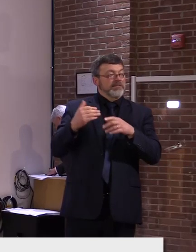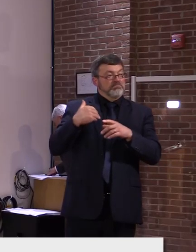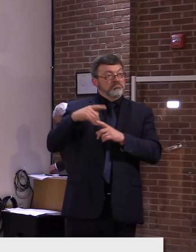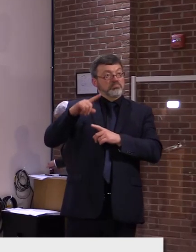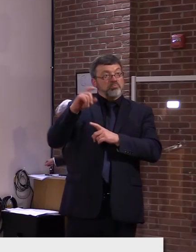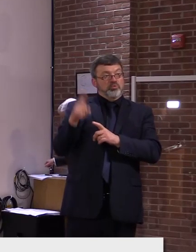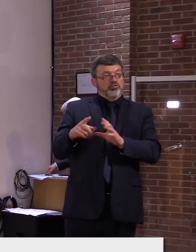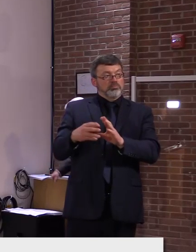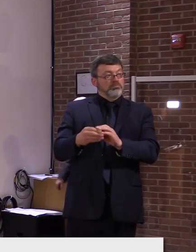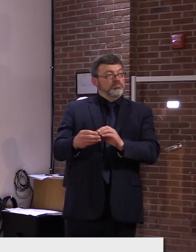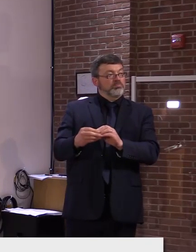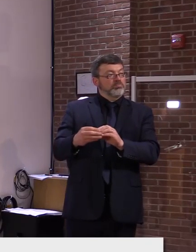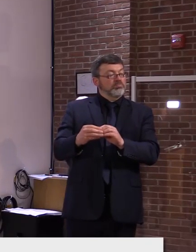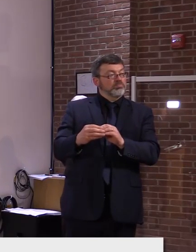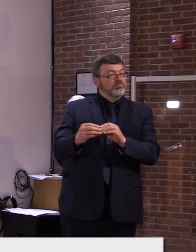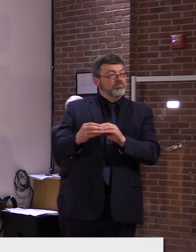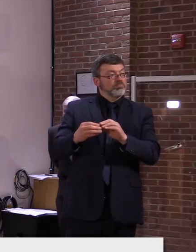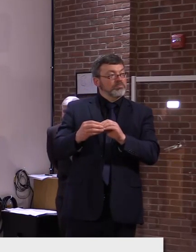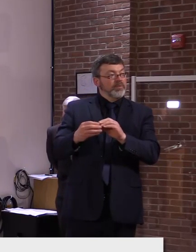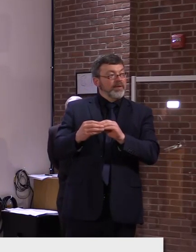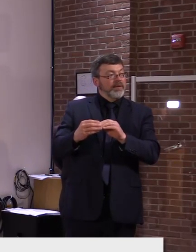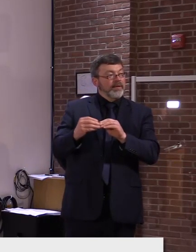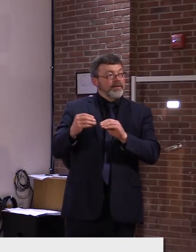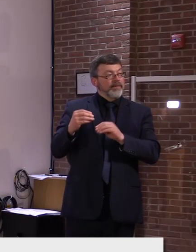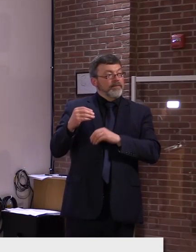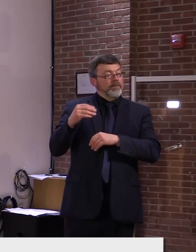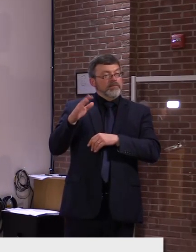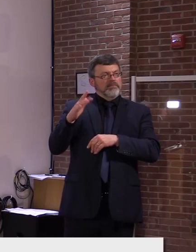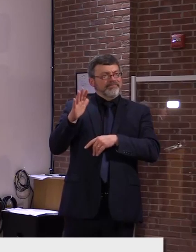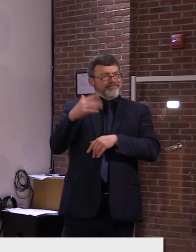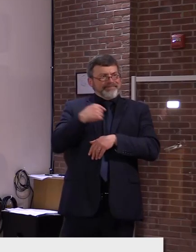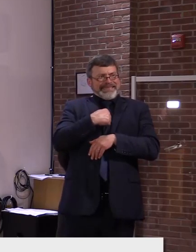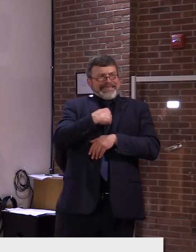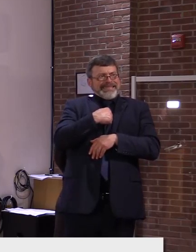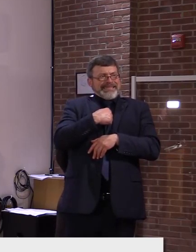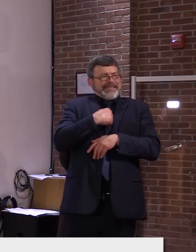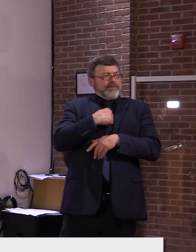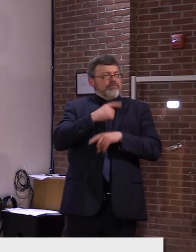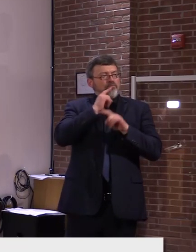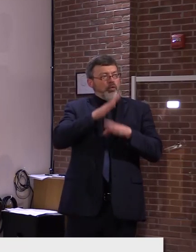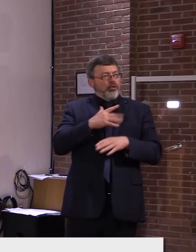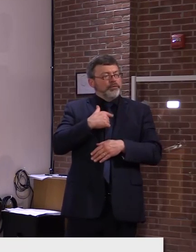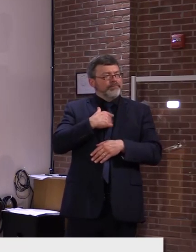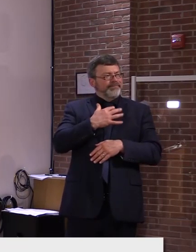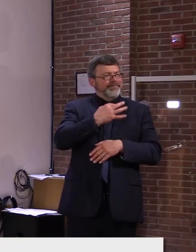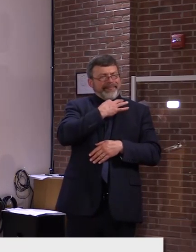curious. I remember when the issue of fraud in